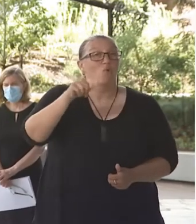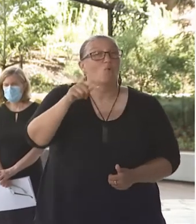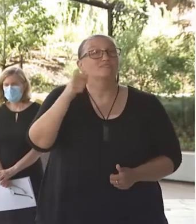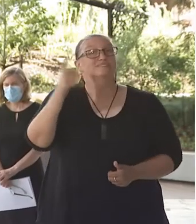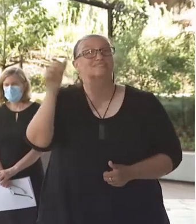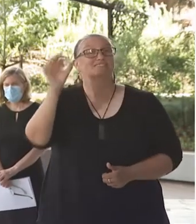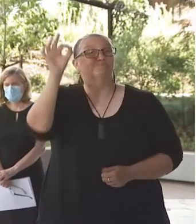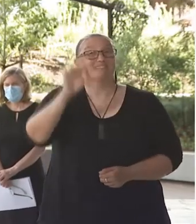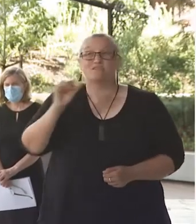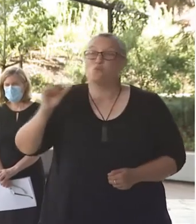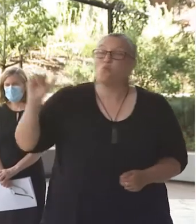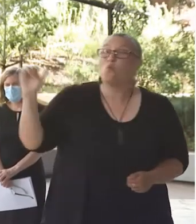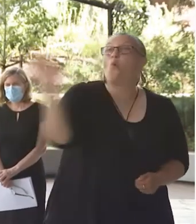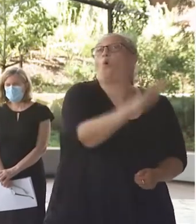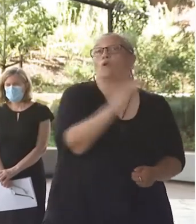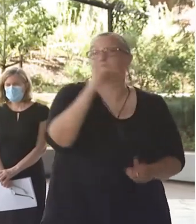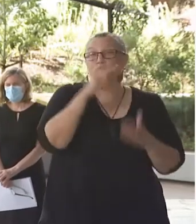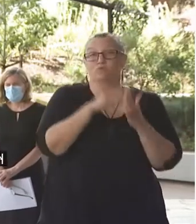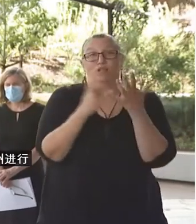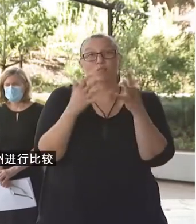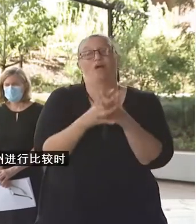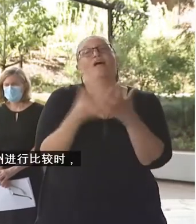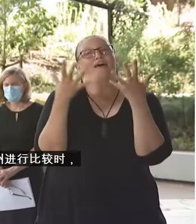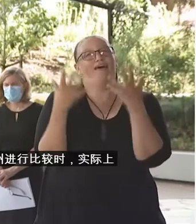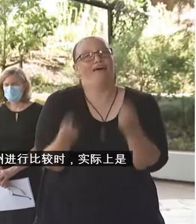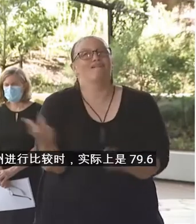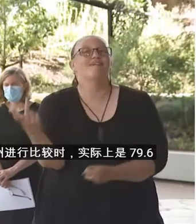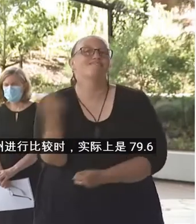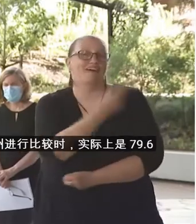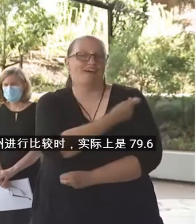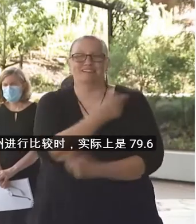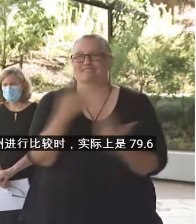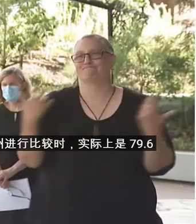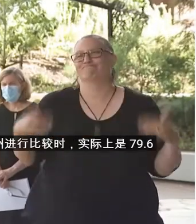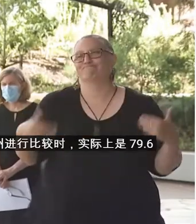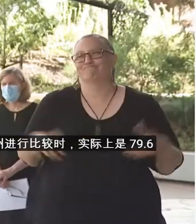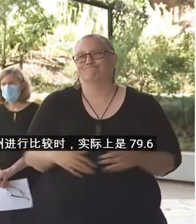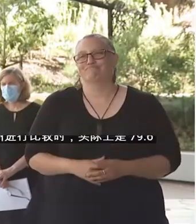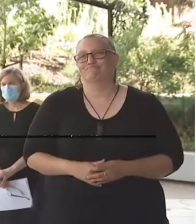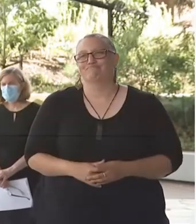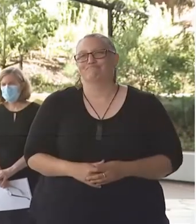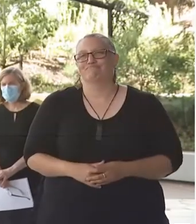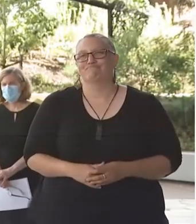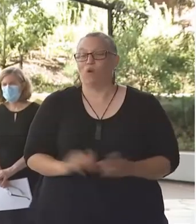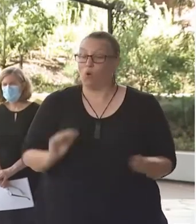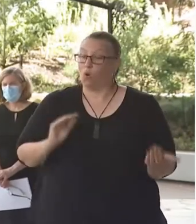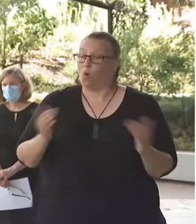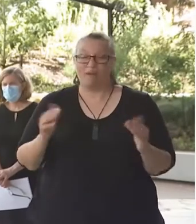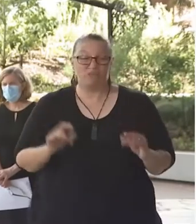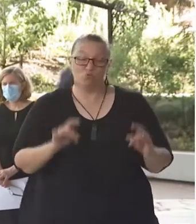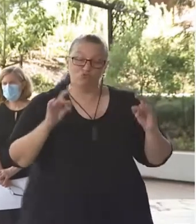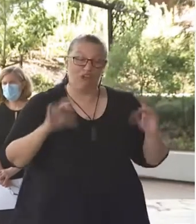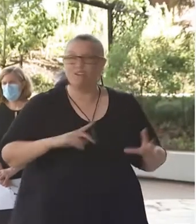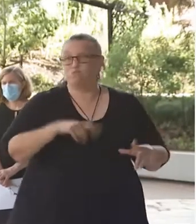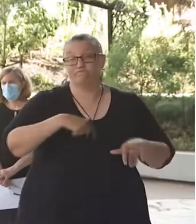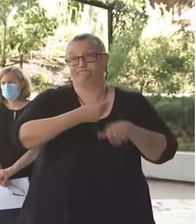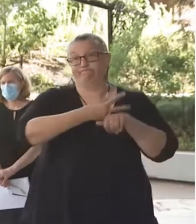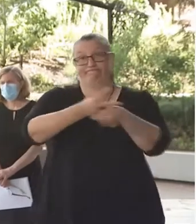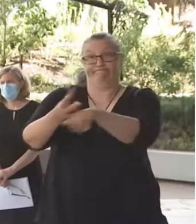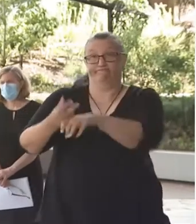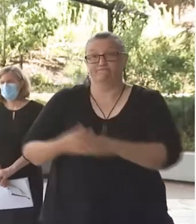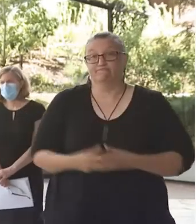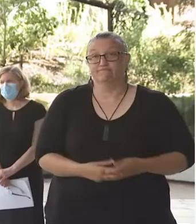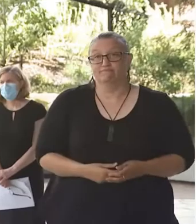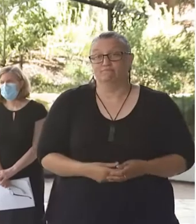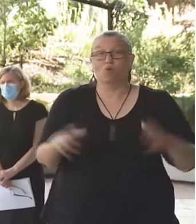79.6. When you compare that to other states in Australia, but also the rest of the world, we have a very strong vaccination rate, which